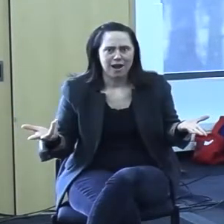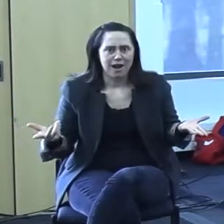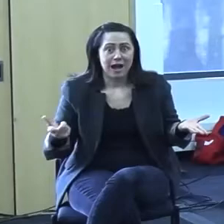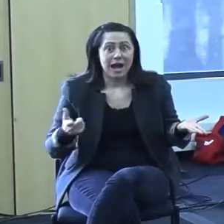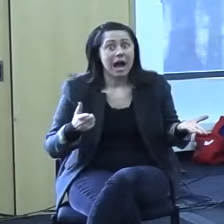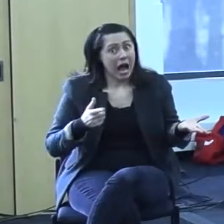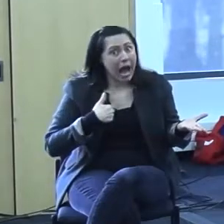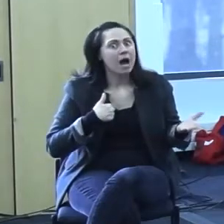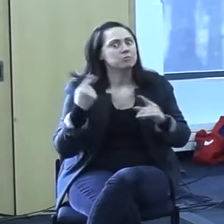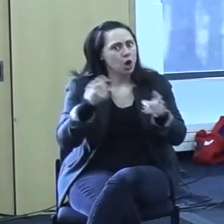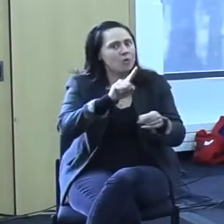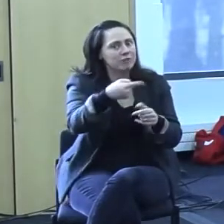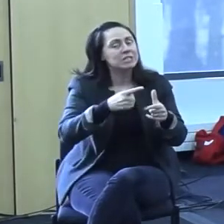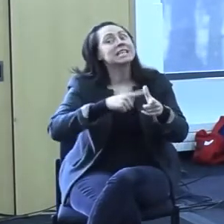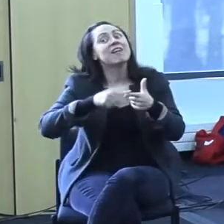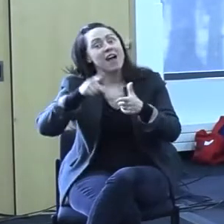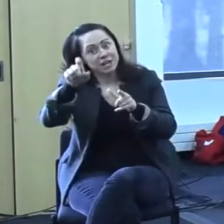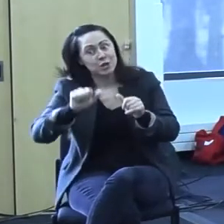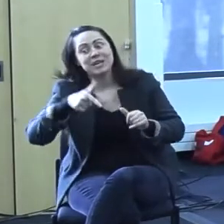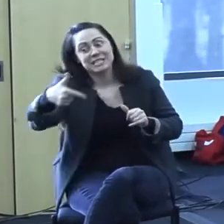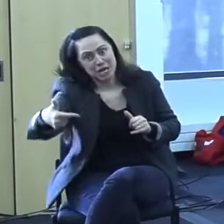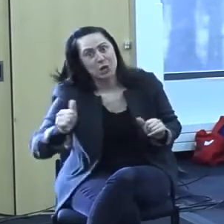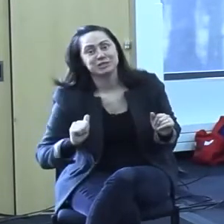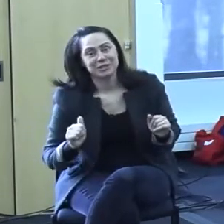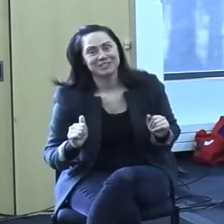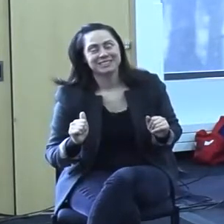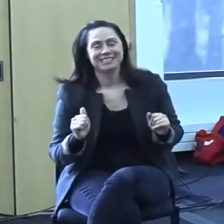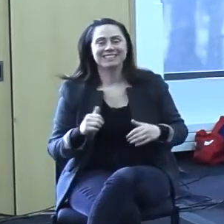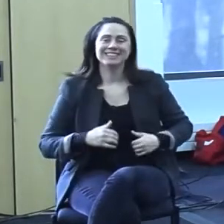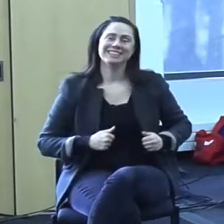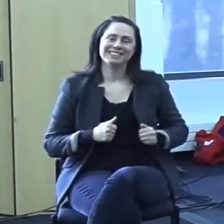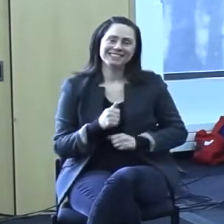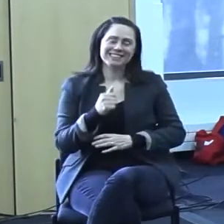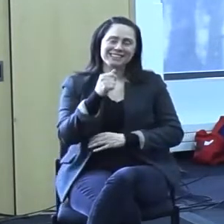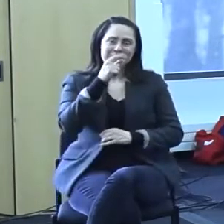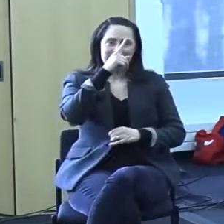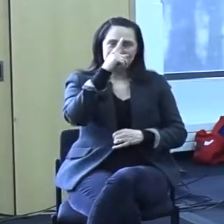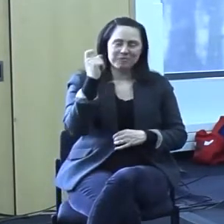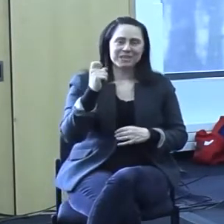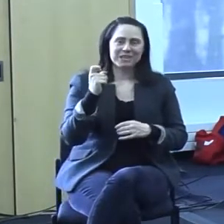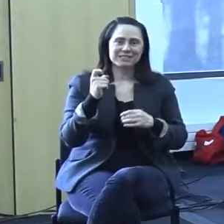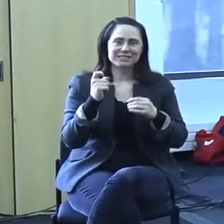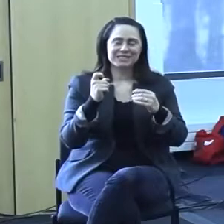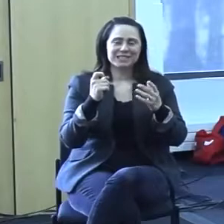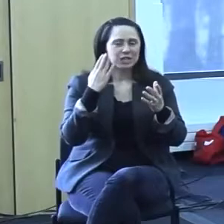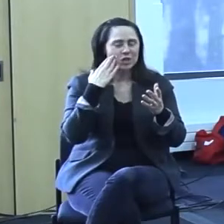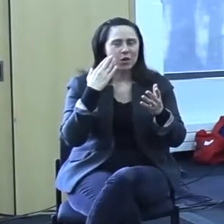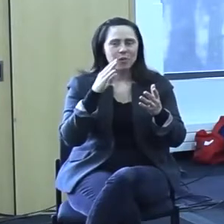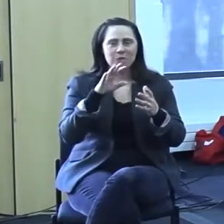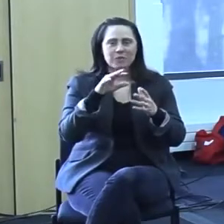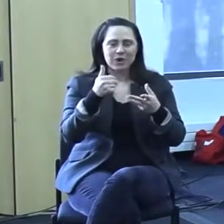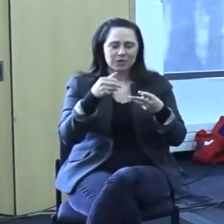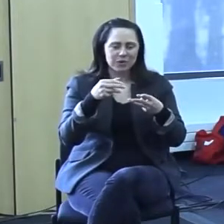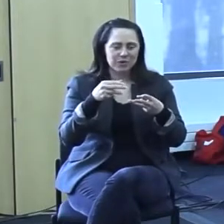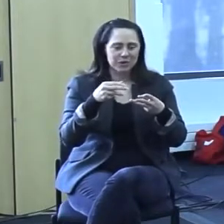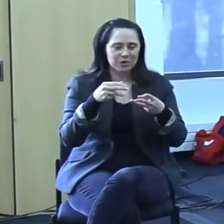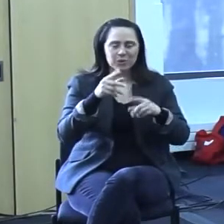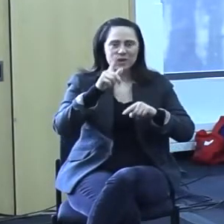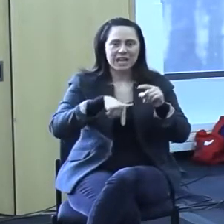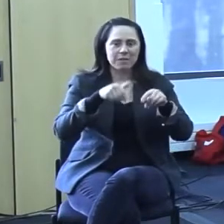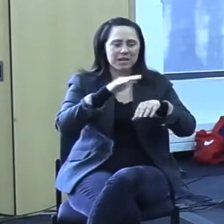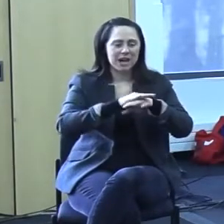go first. Then you could go, because otherwise we're gonna ram together, and I'm gonna be, I